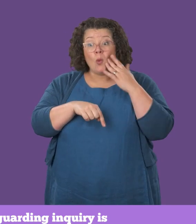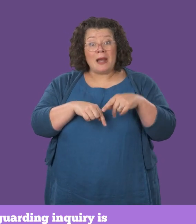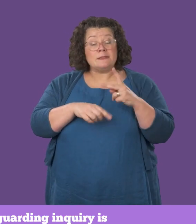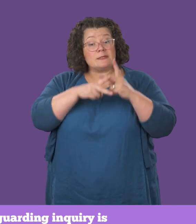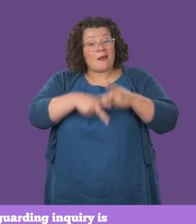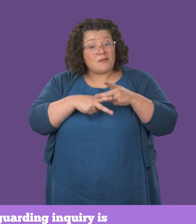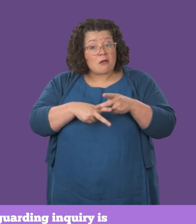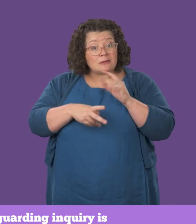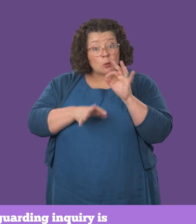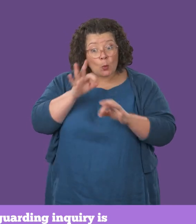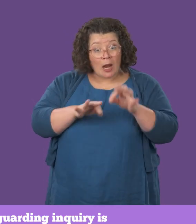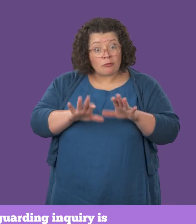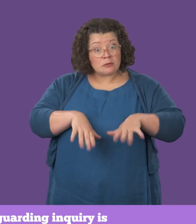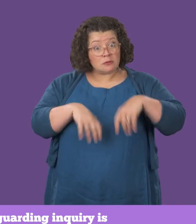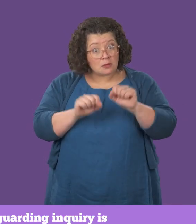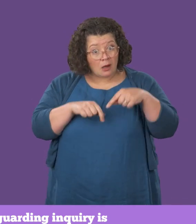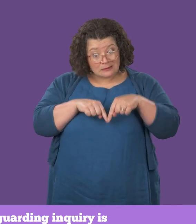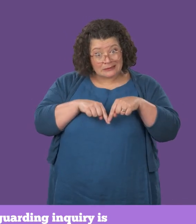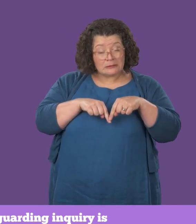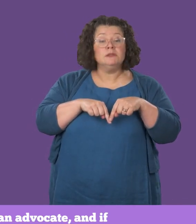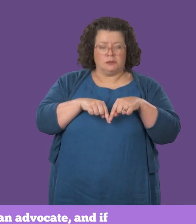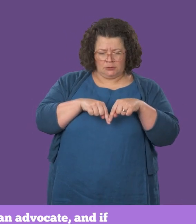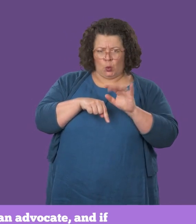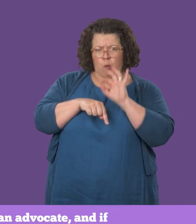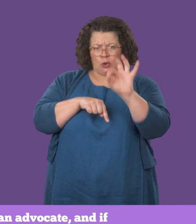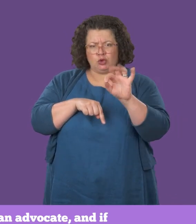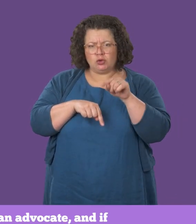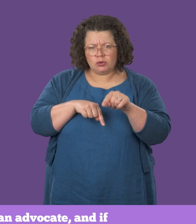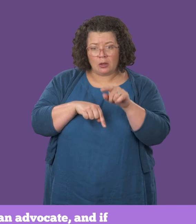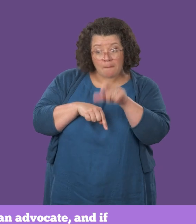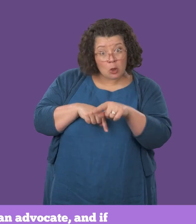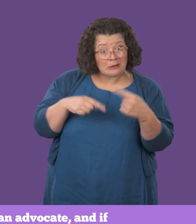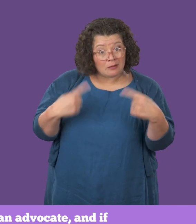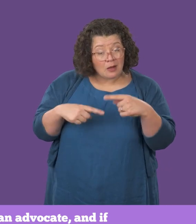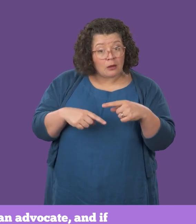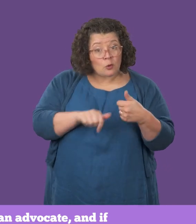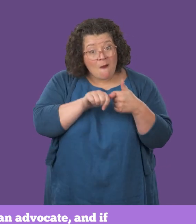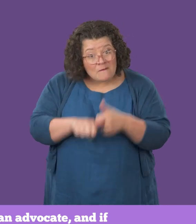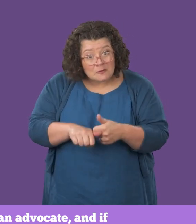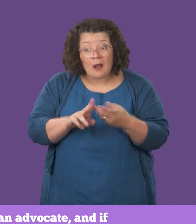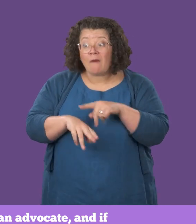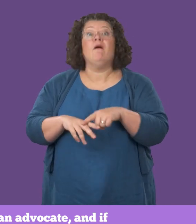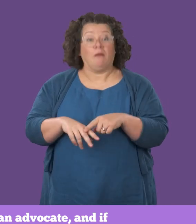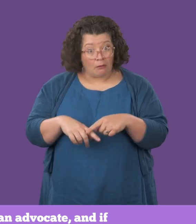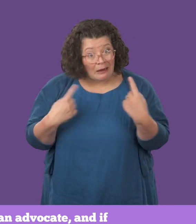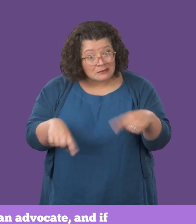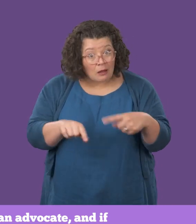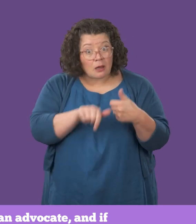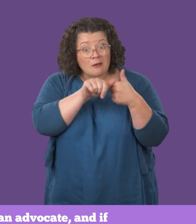triggered, the question has to be asked, does this person, are they entitled to an advocate? And if they are entitled to an advocate, do they want